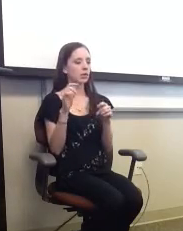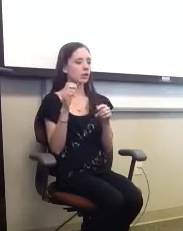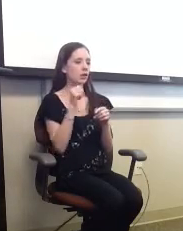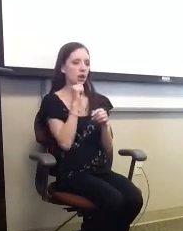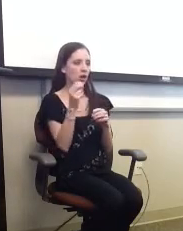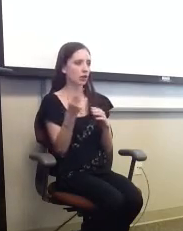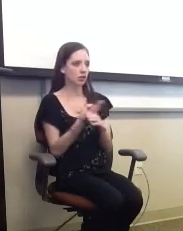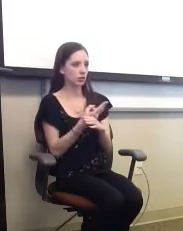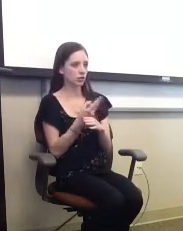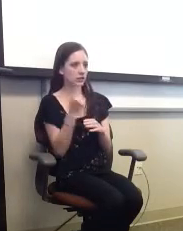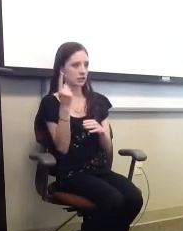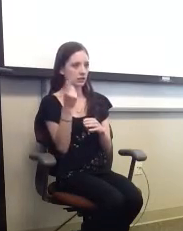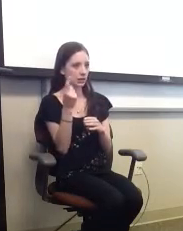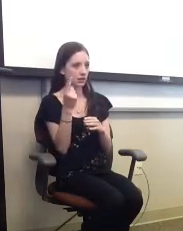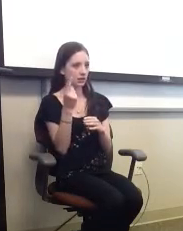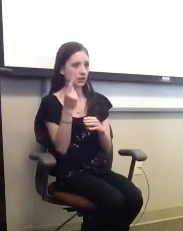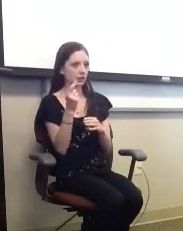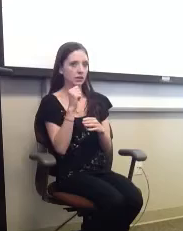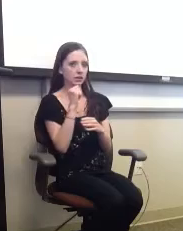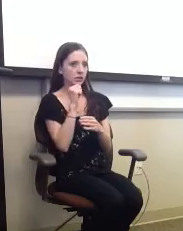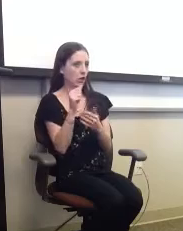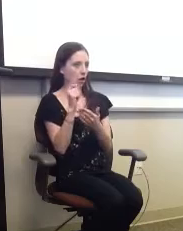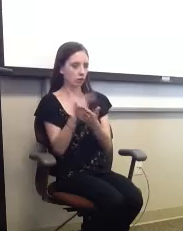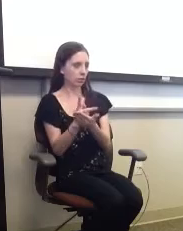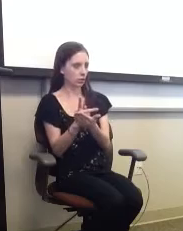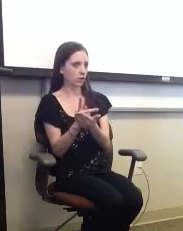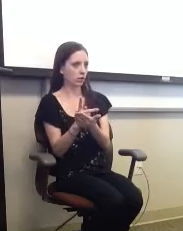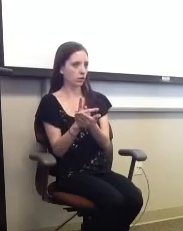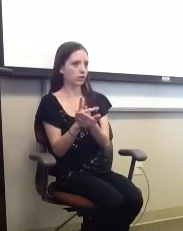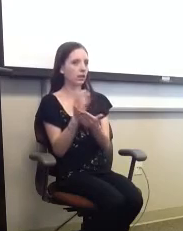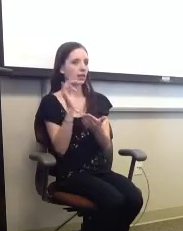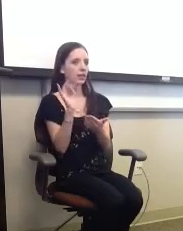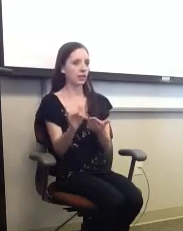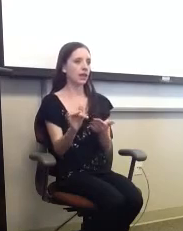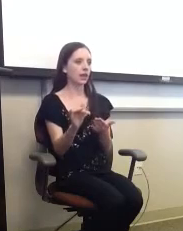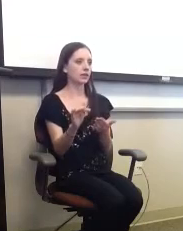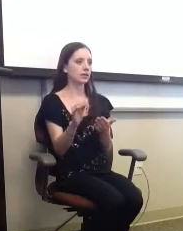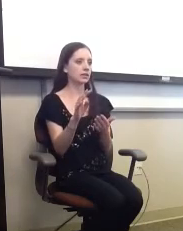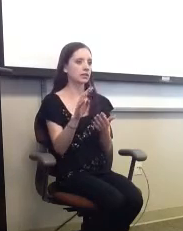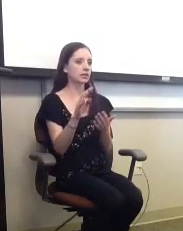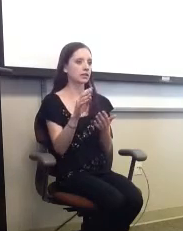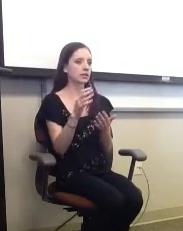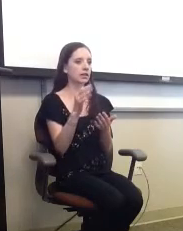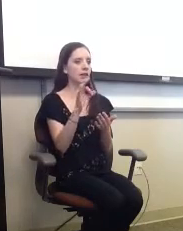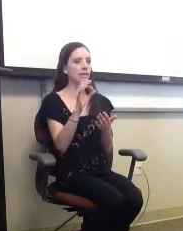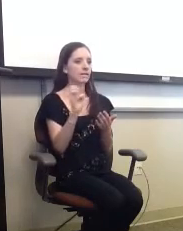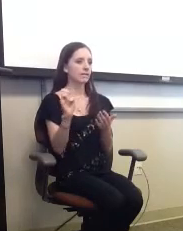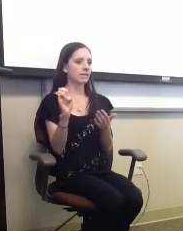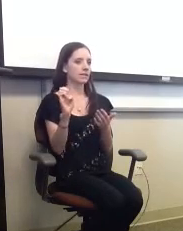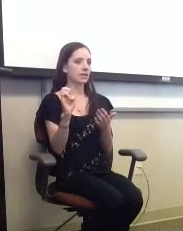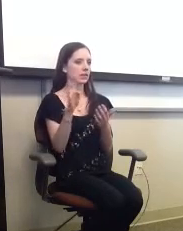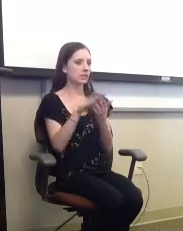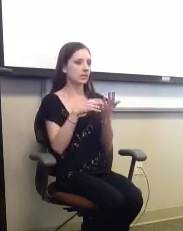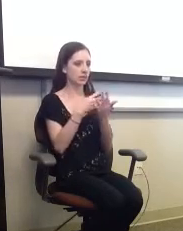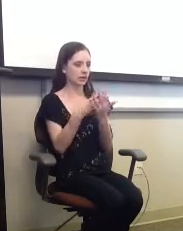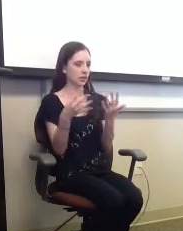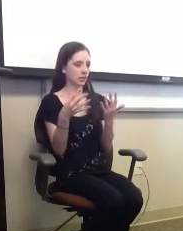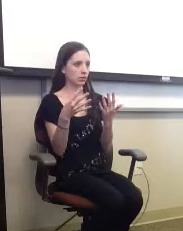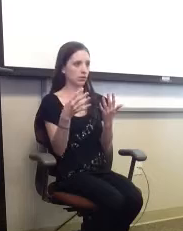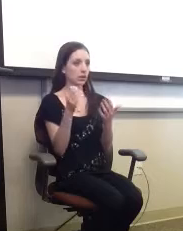don't license or approve. And then that's the fee schedule that goes with that. If you're using a psychiatrist or an MD, you need to have a CPT